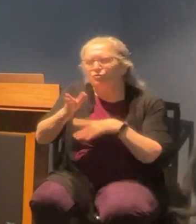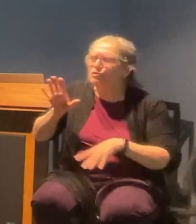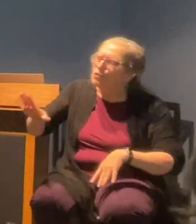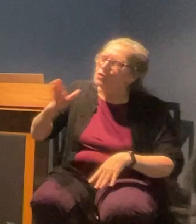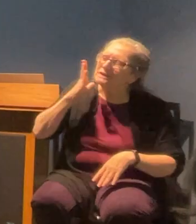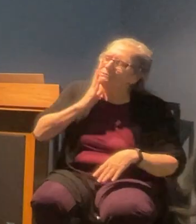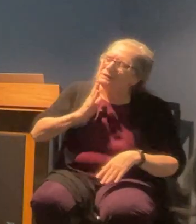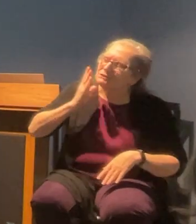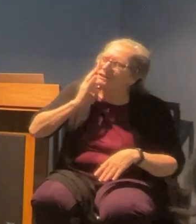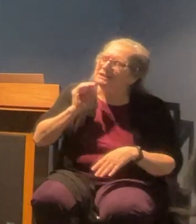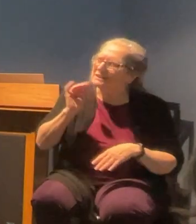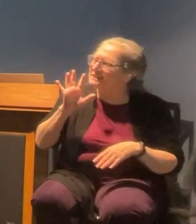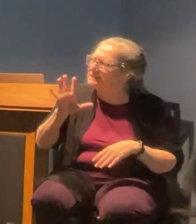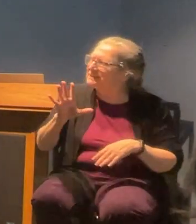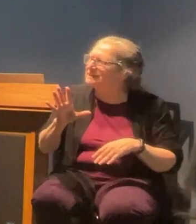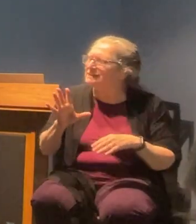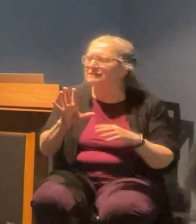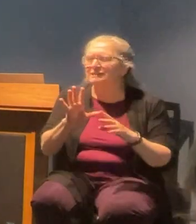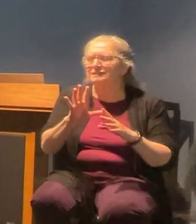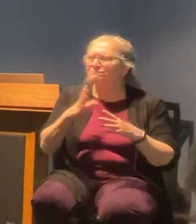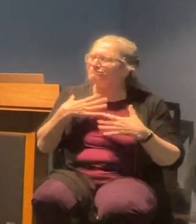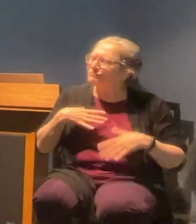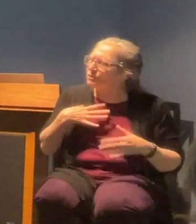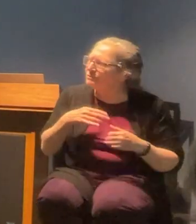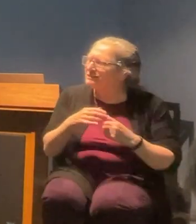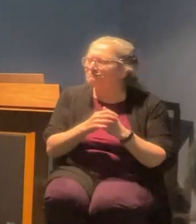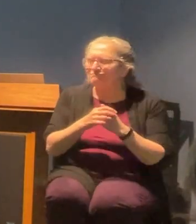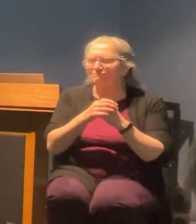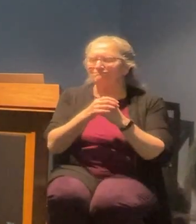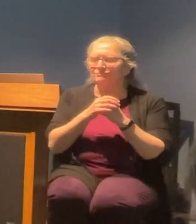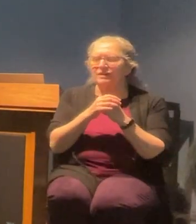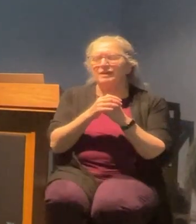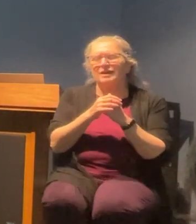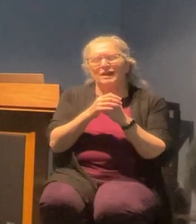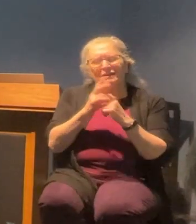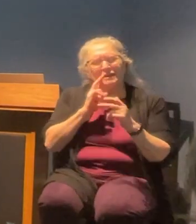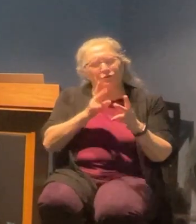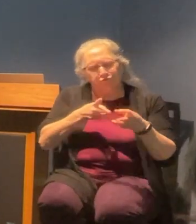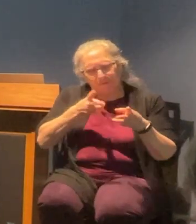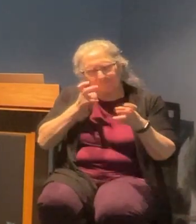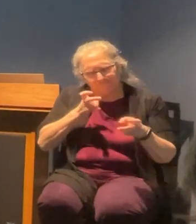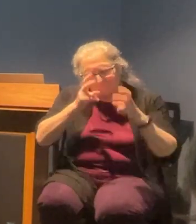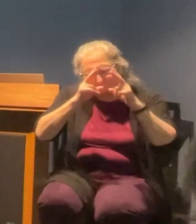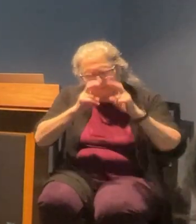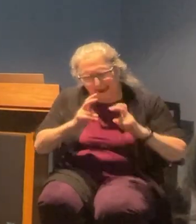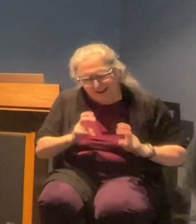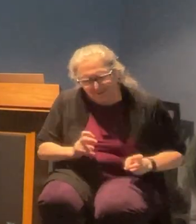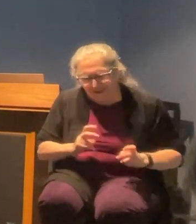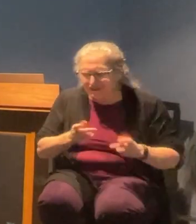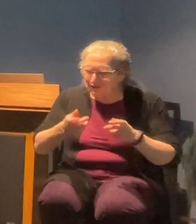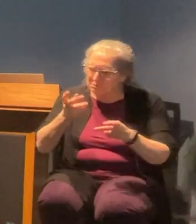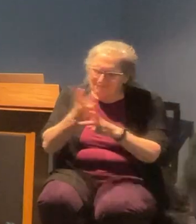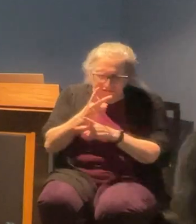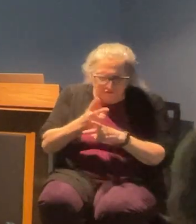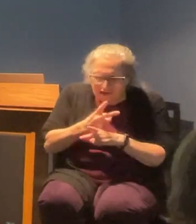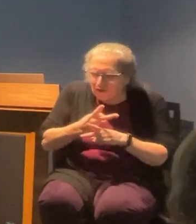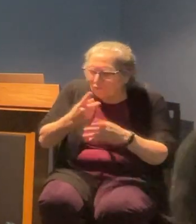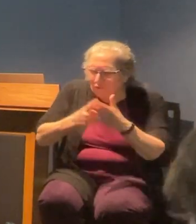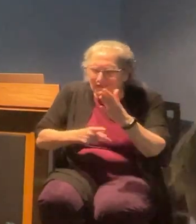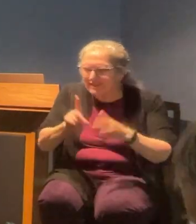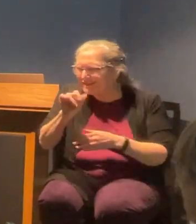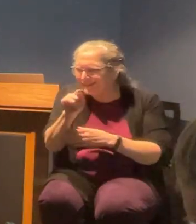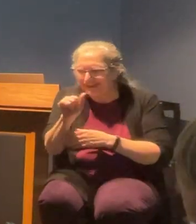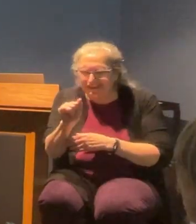have found kind of x-raying and analyzing and pulling out this data. Right.